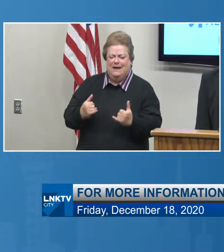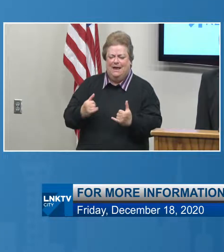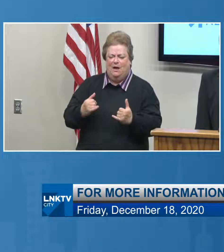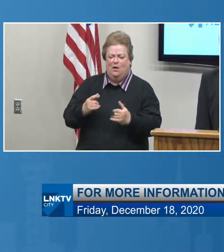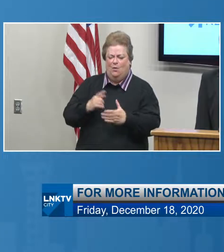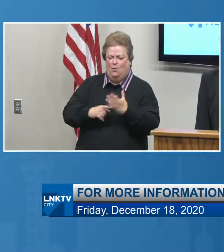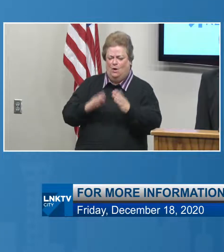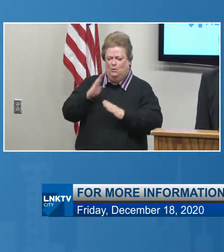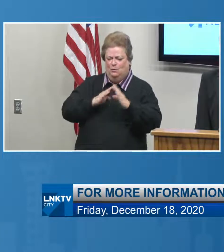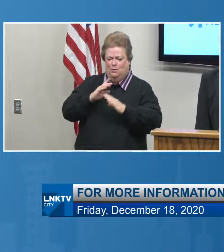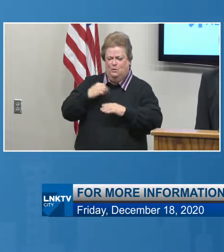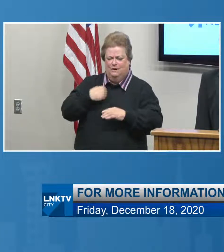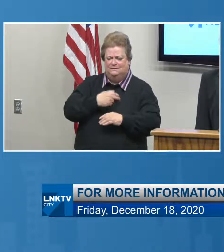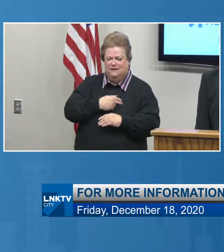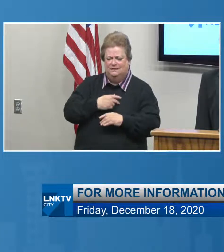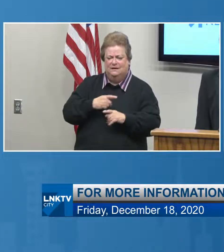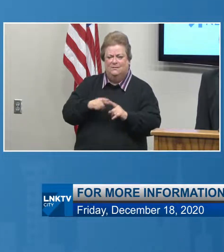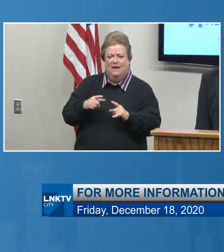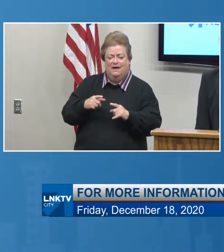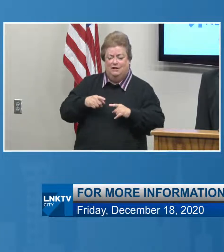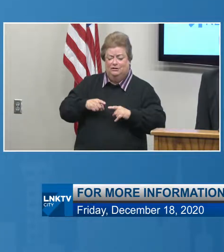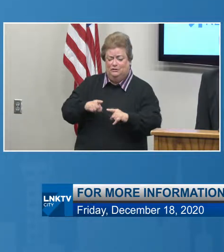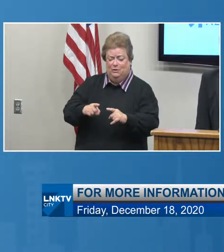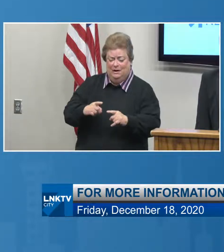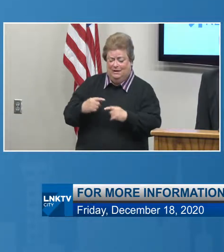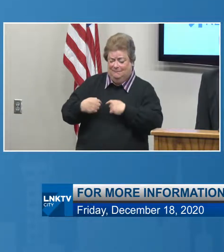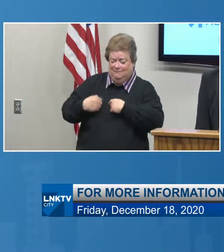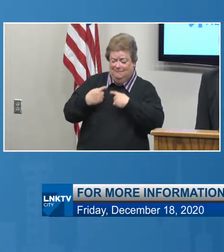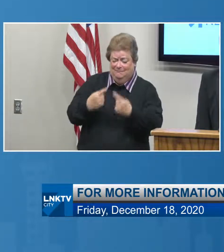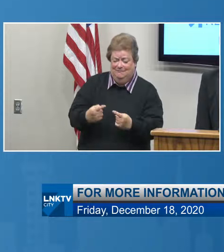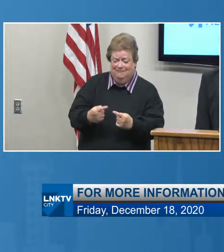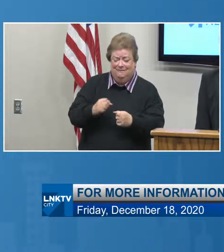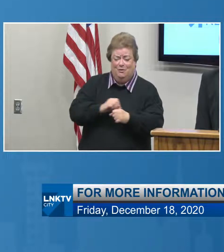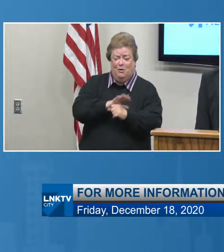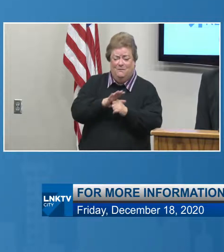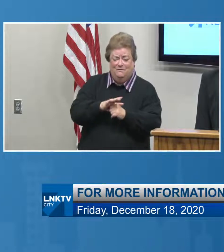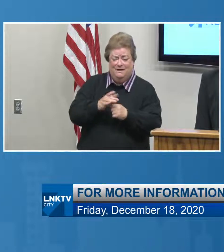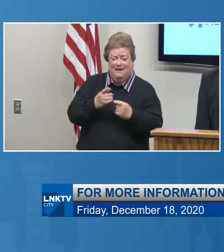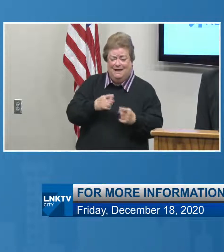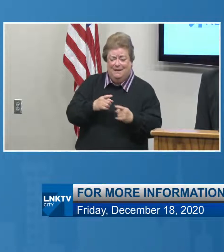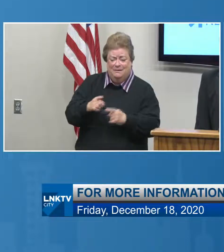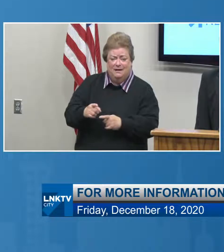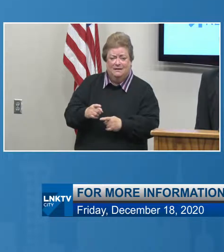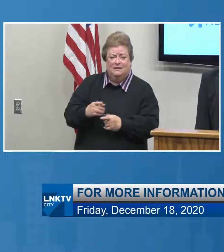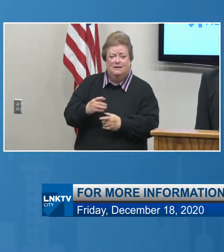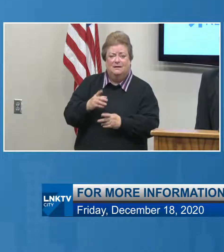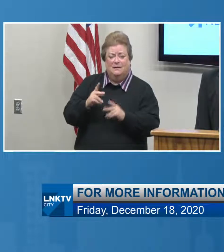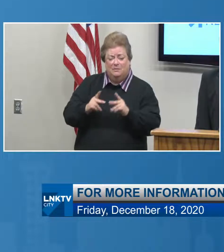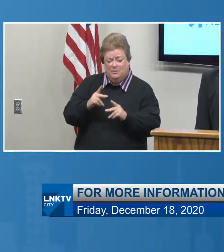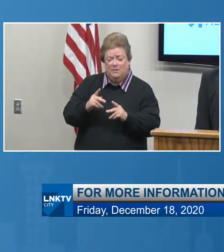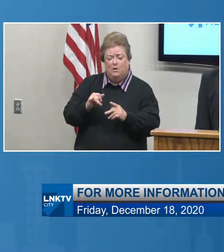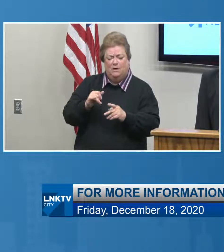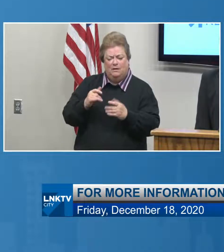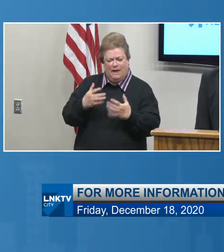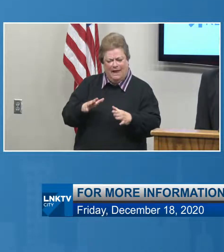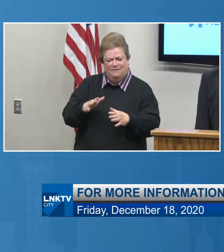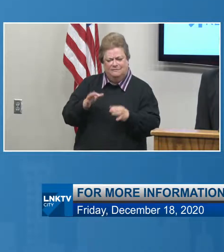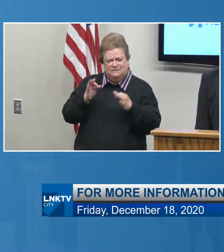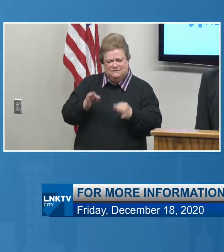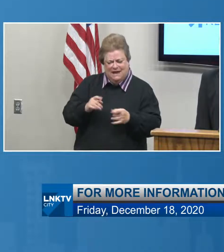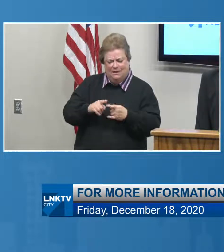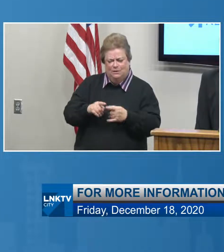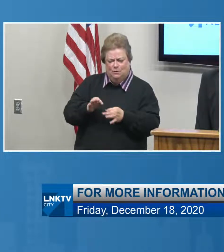is that during the many months of the pandemic, it's clear that some have put off, understandably,